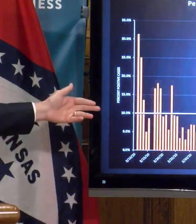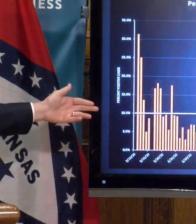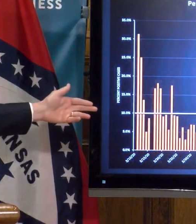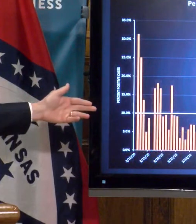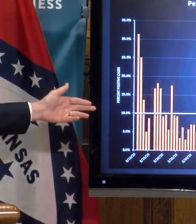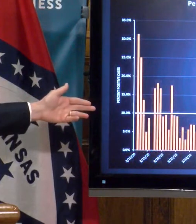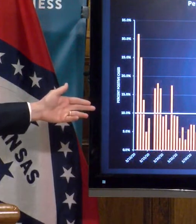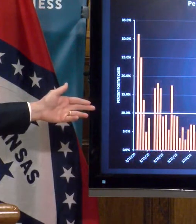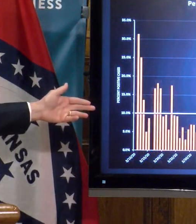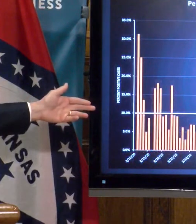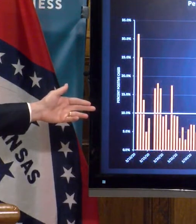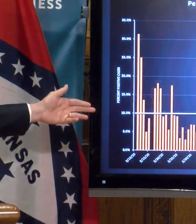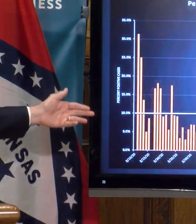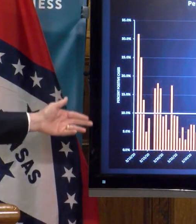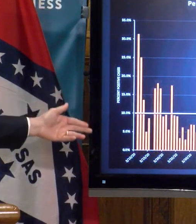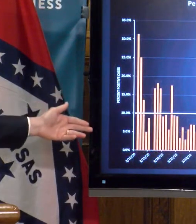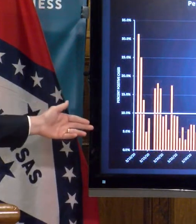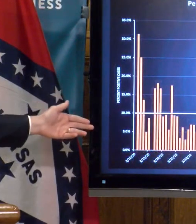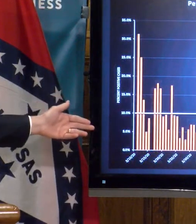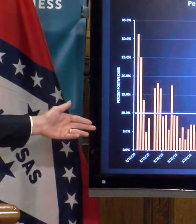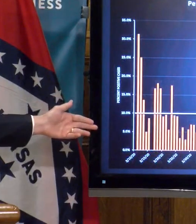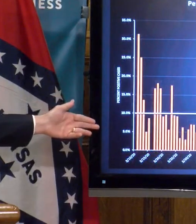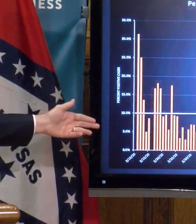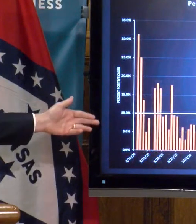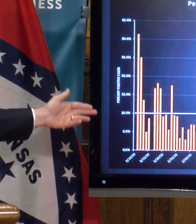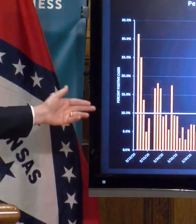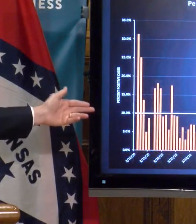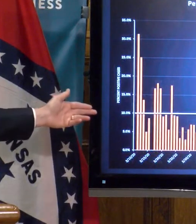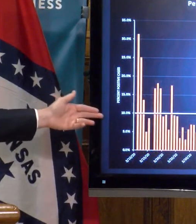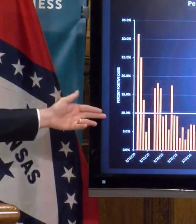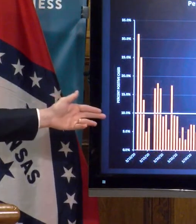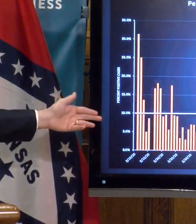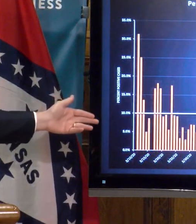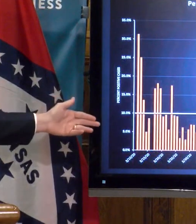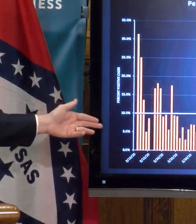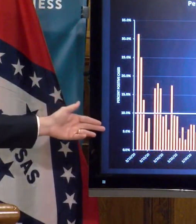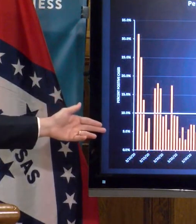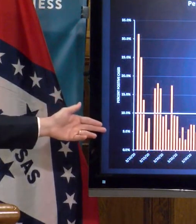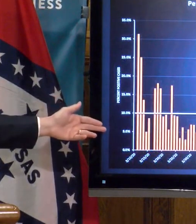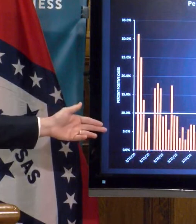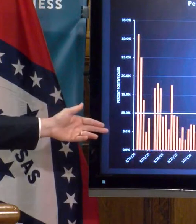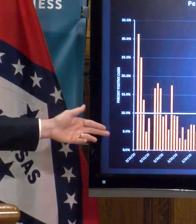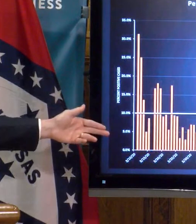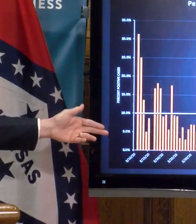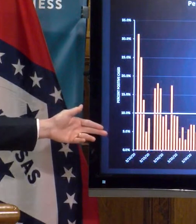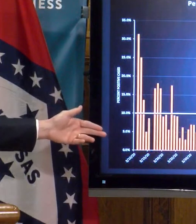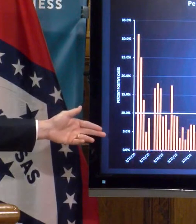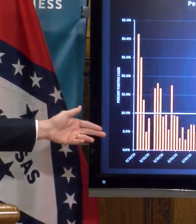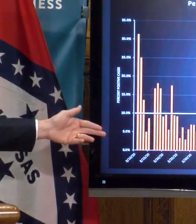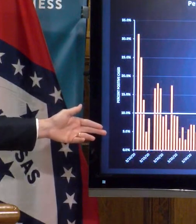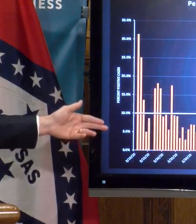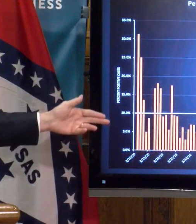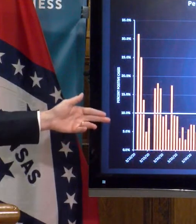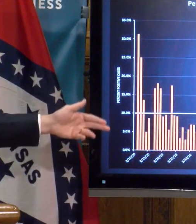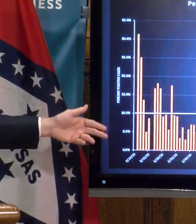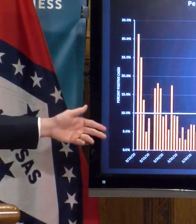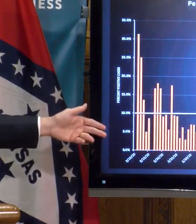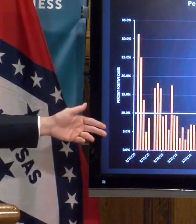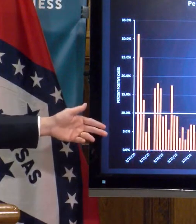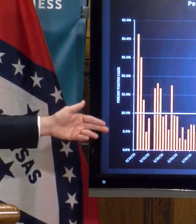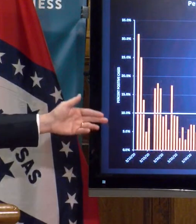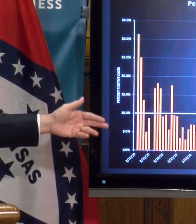the CDC standard, and you can see where virtually every day for the last 30 days or so